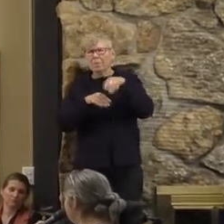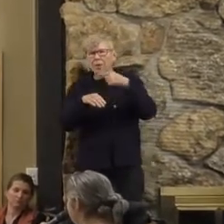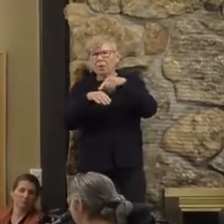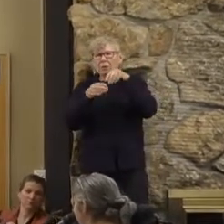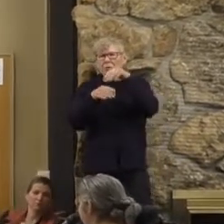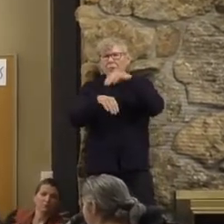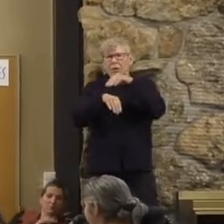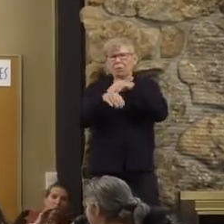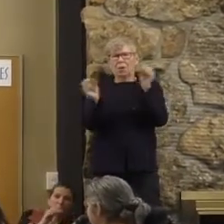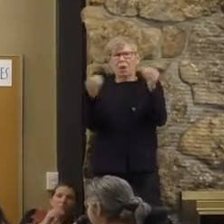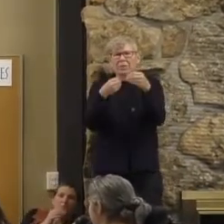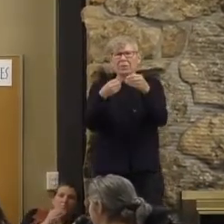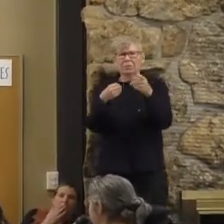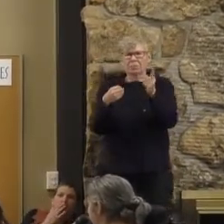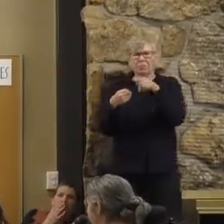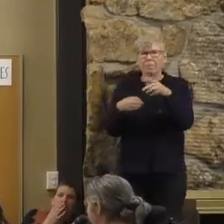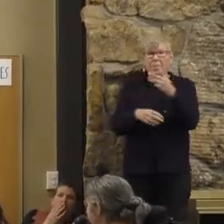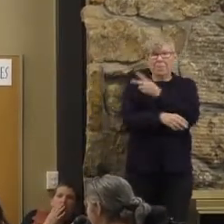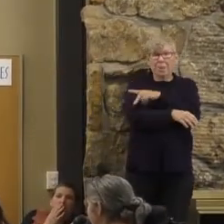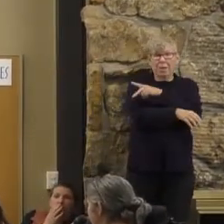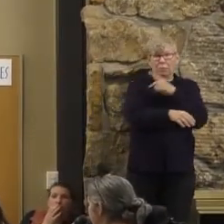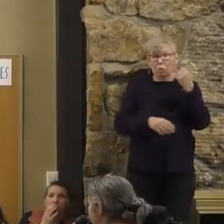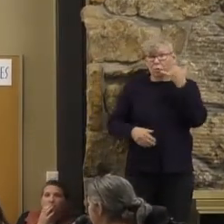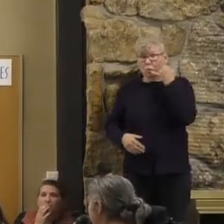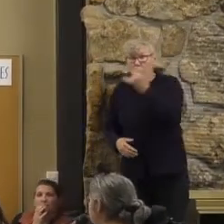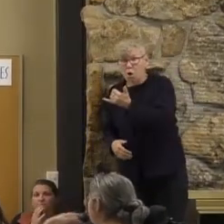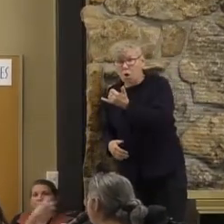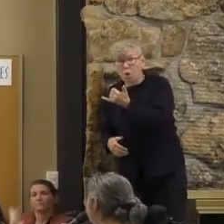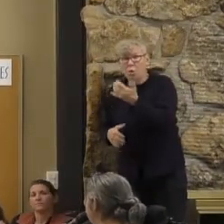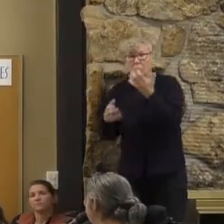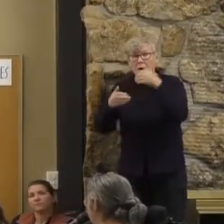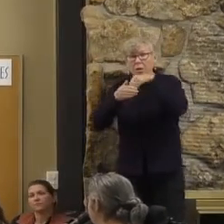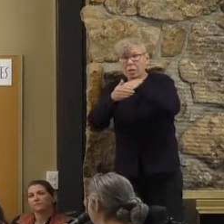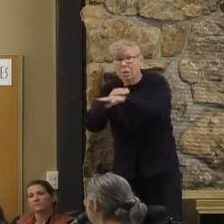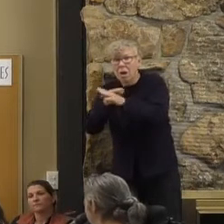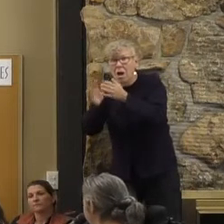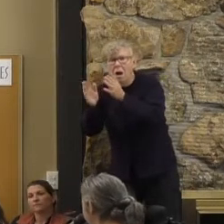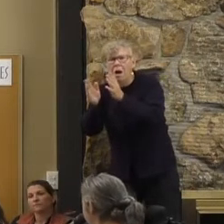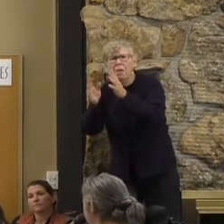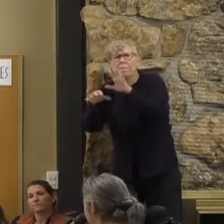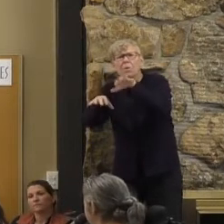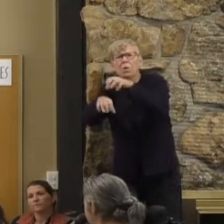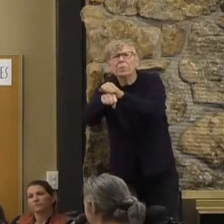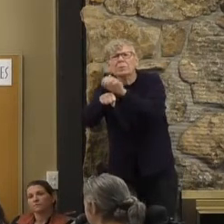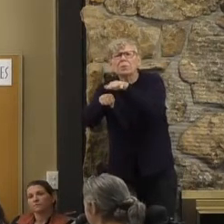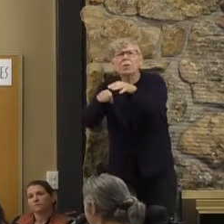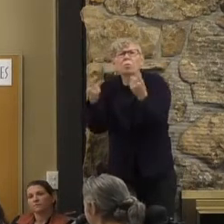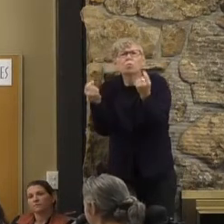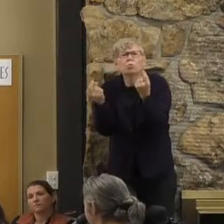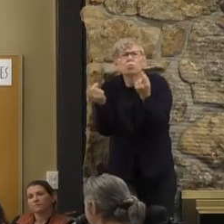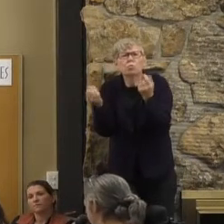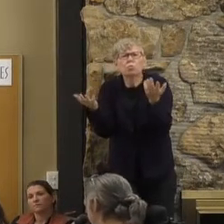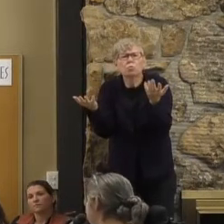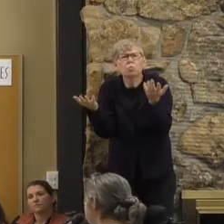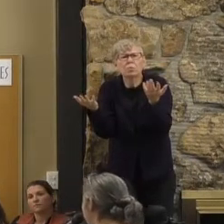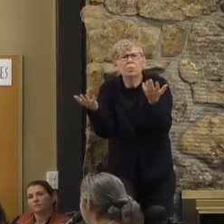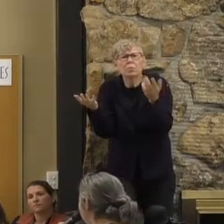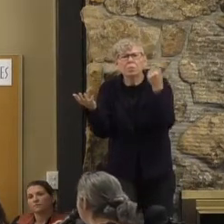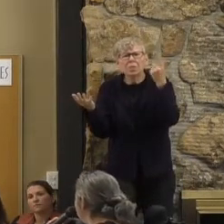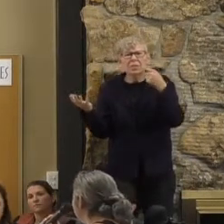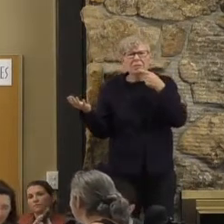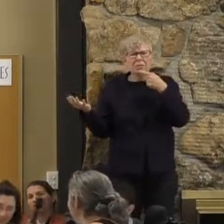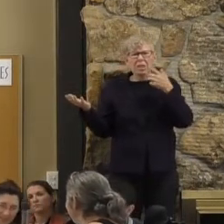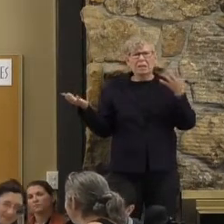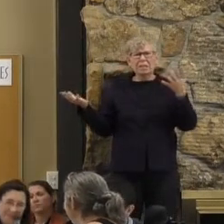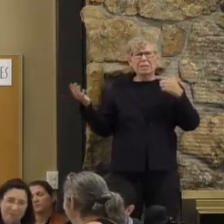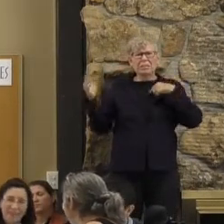someone first comes or calls or asks for an appointment. How do you handle it? What do you do when someone asks for it, when someone has a communication